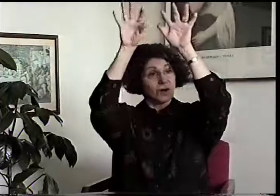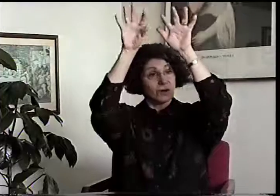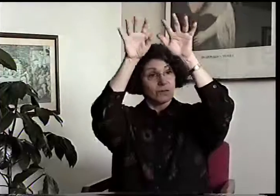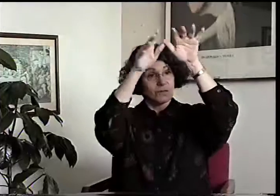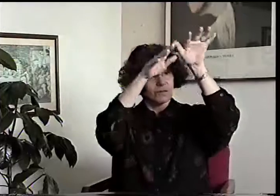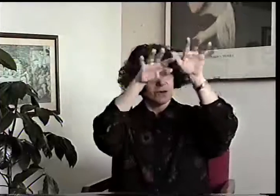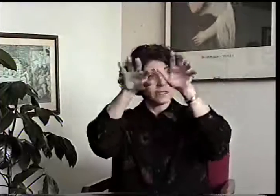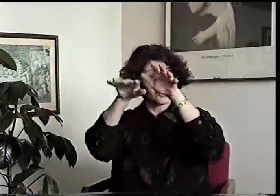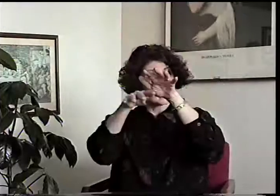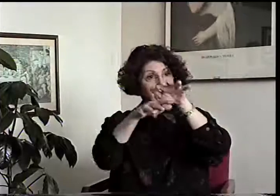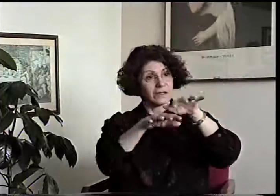snow falling gently,